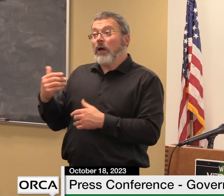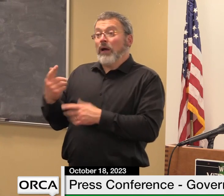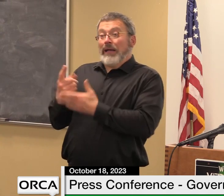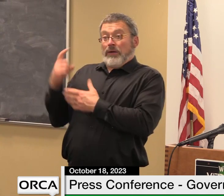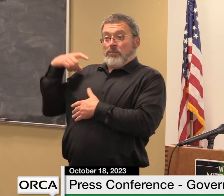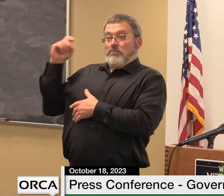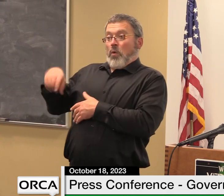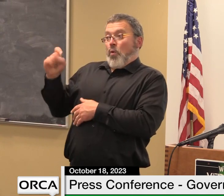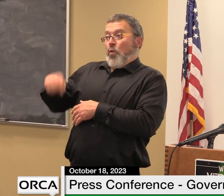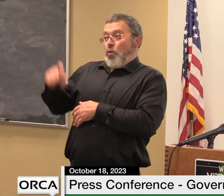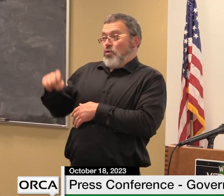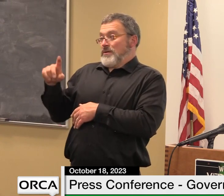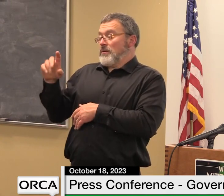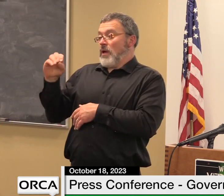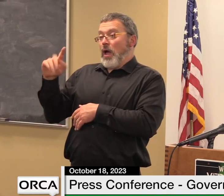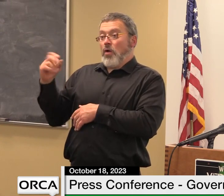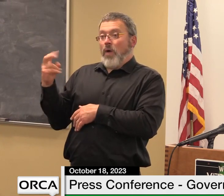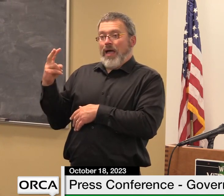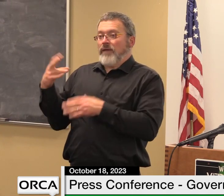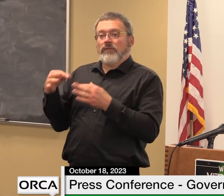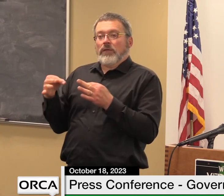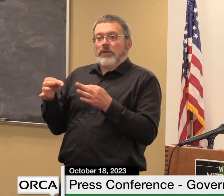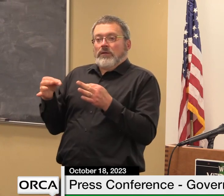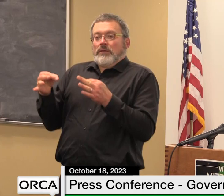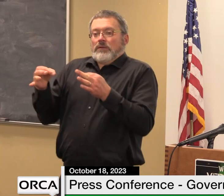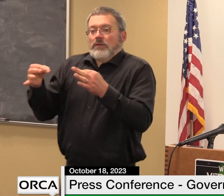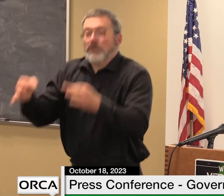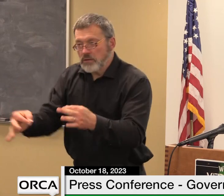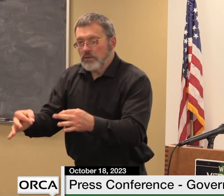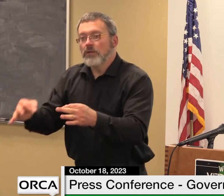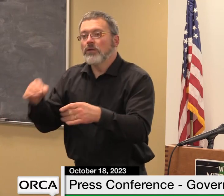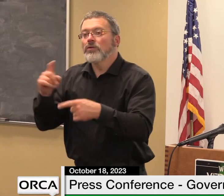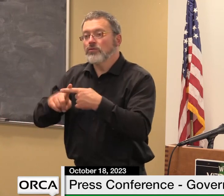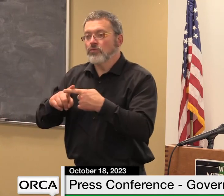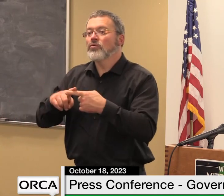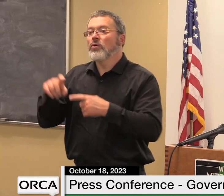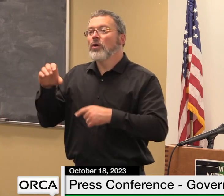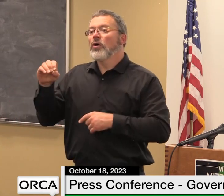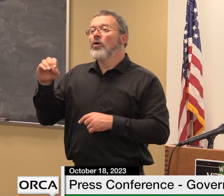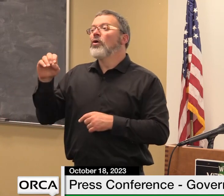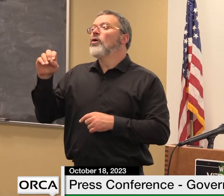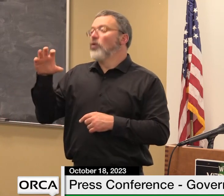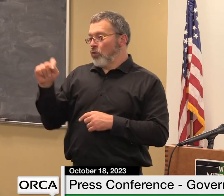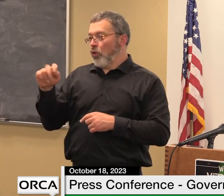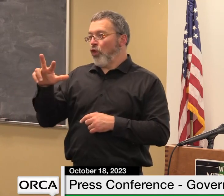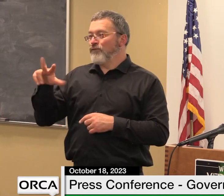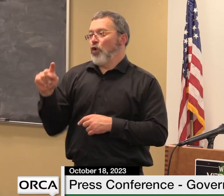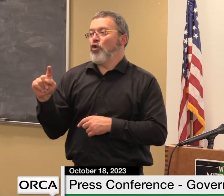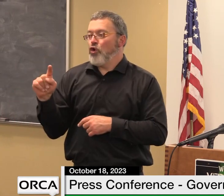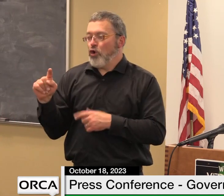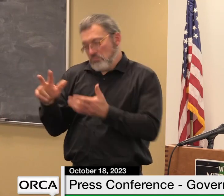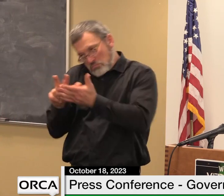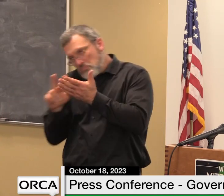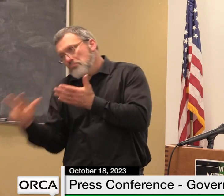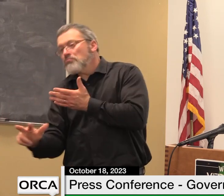individual assistance registration period to the end of this month, the 31st of October. And we continue to see day after